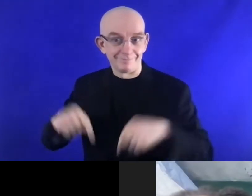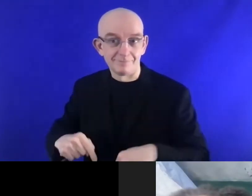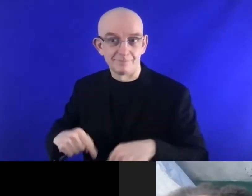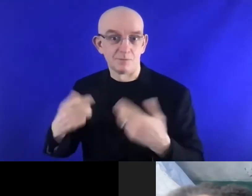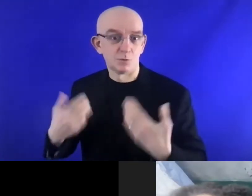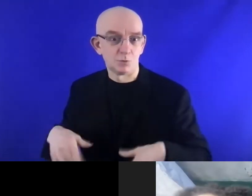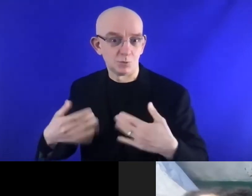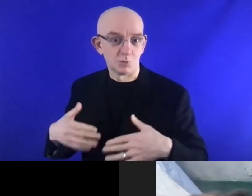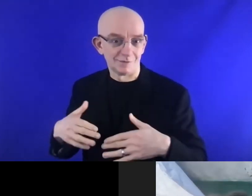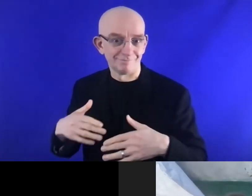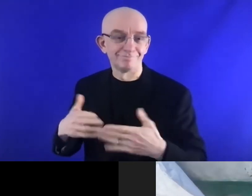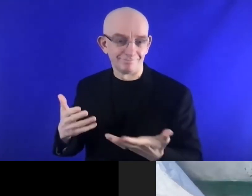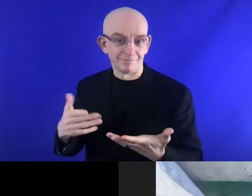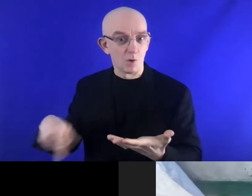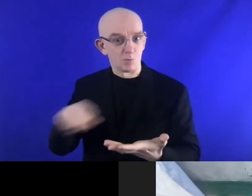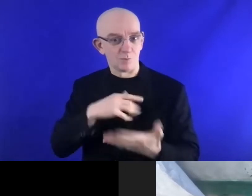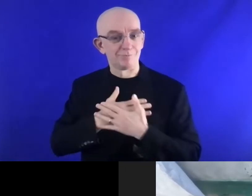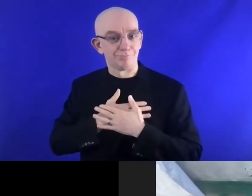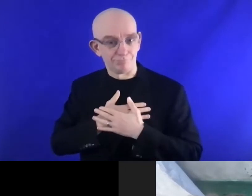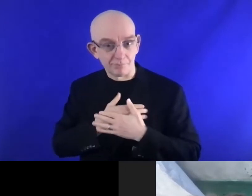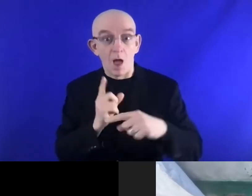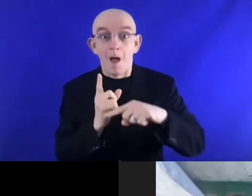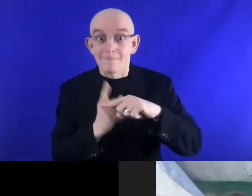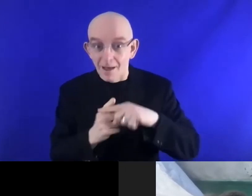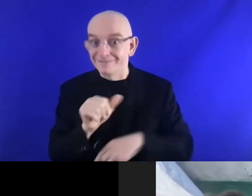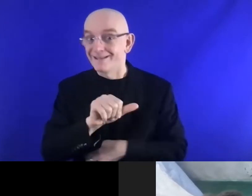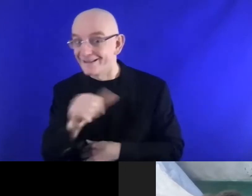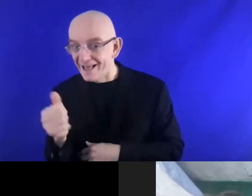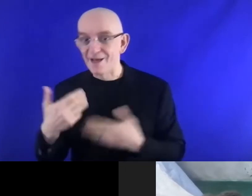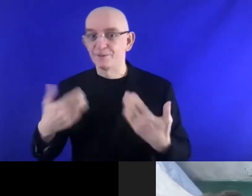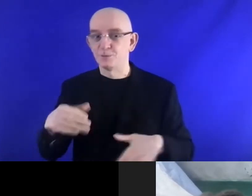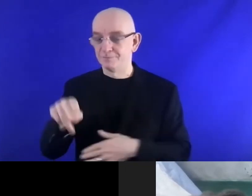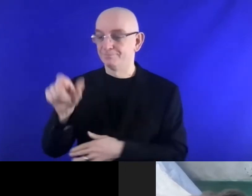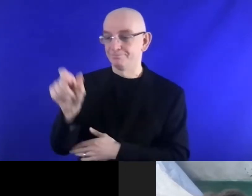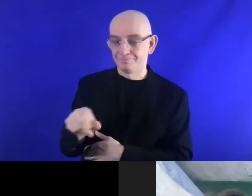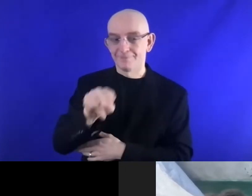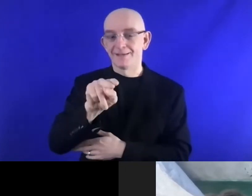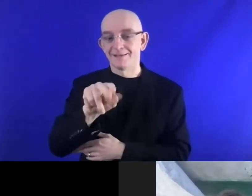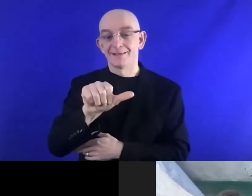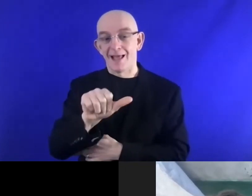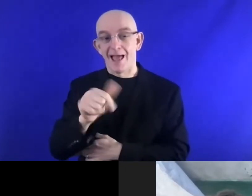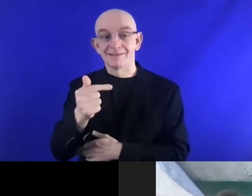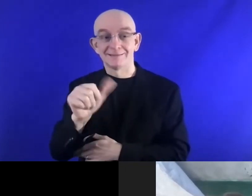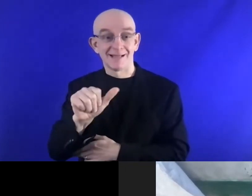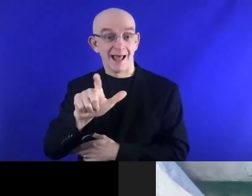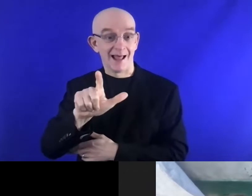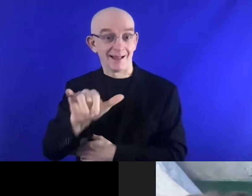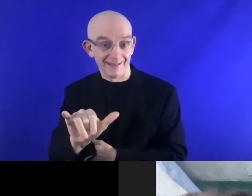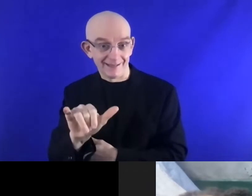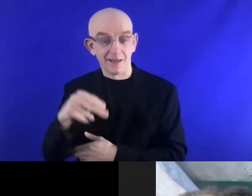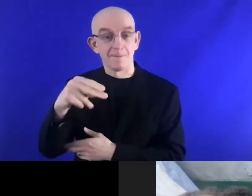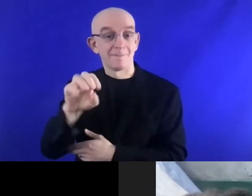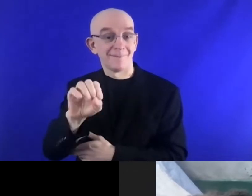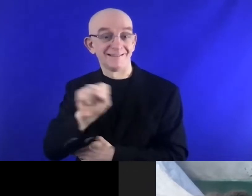She is an activist for the human rights of people with disabilities. She's also a psychologist,